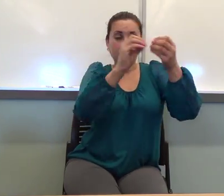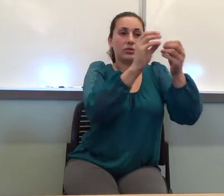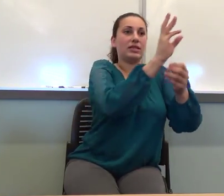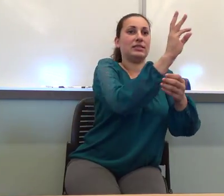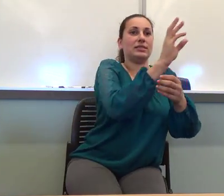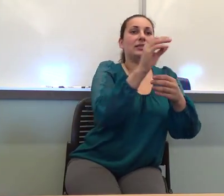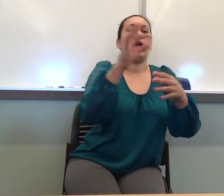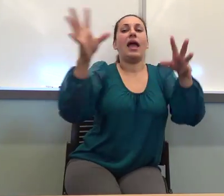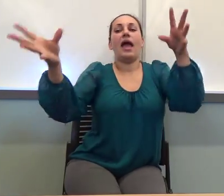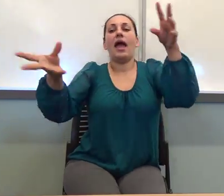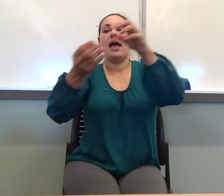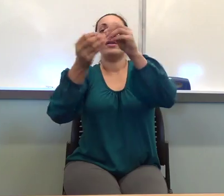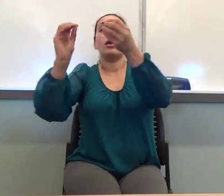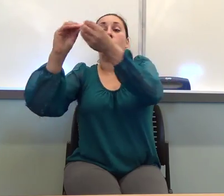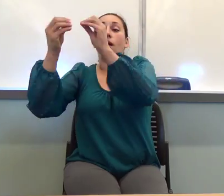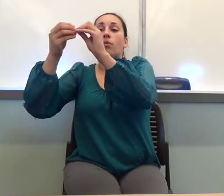to a number that can be divided by 3.